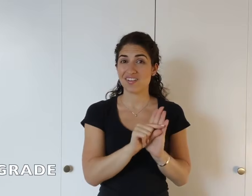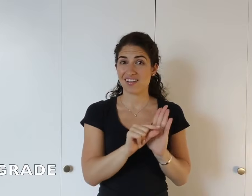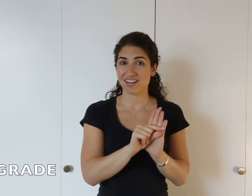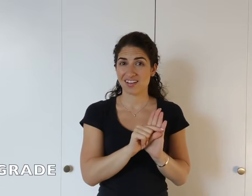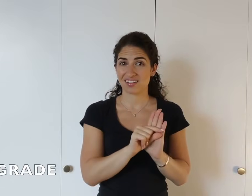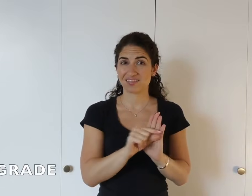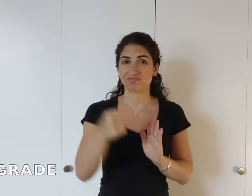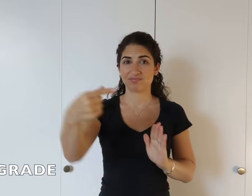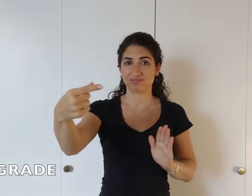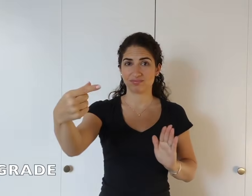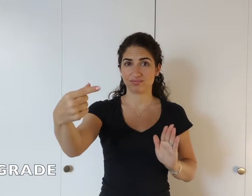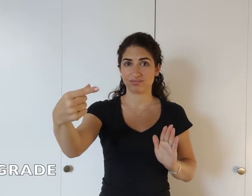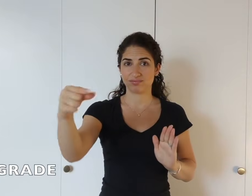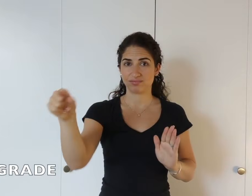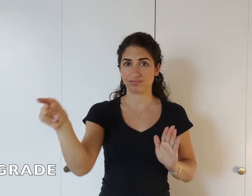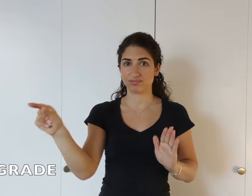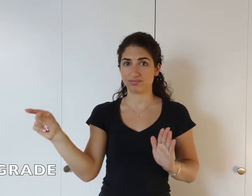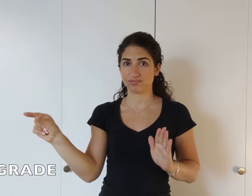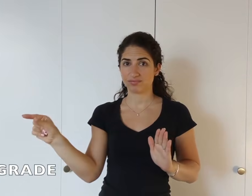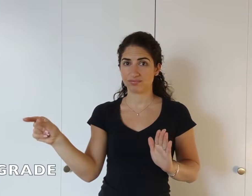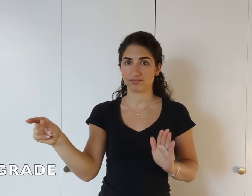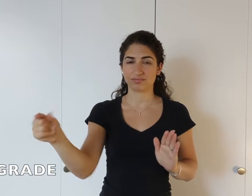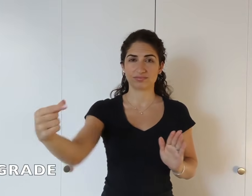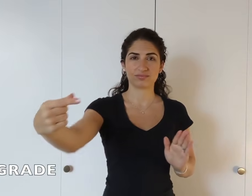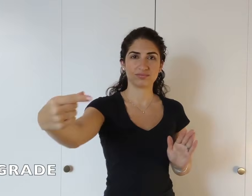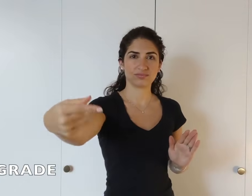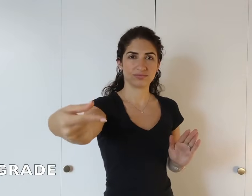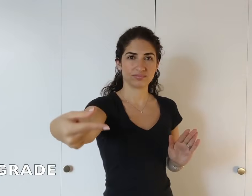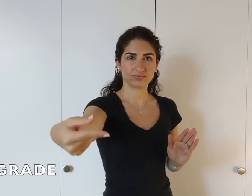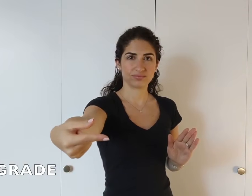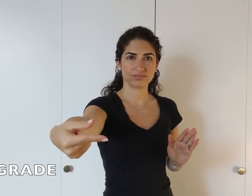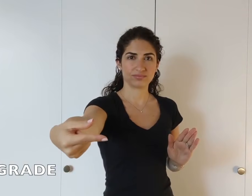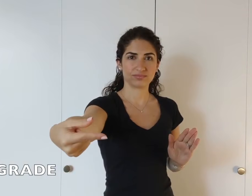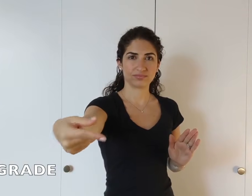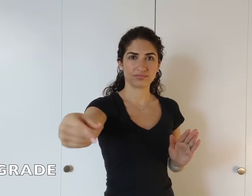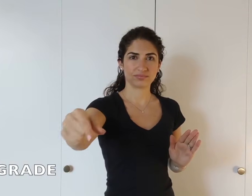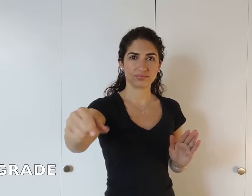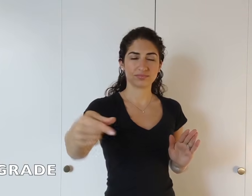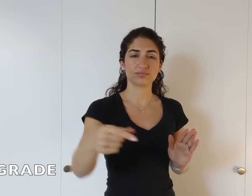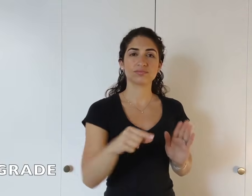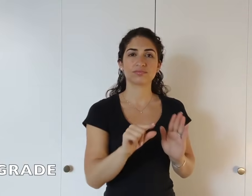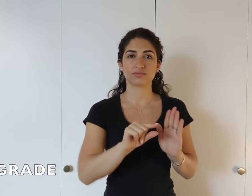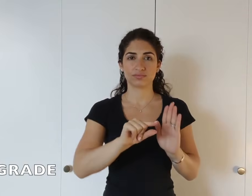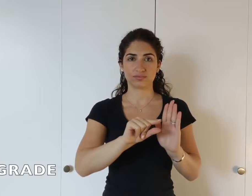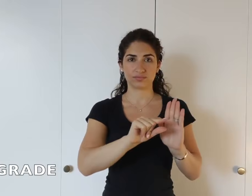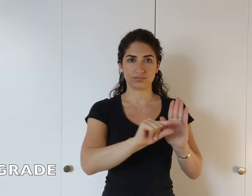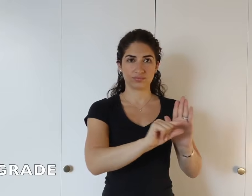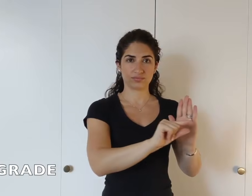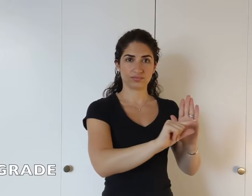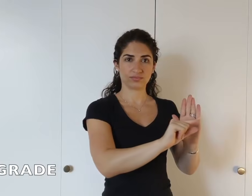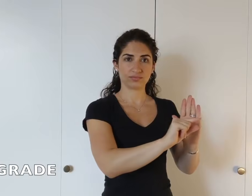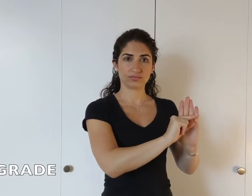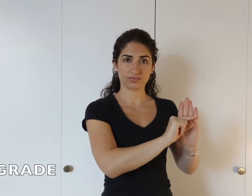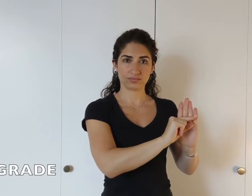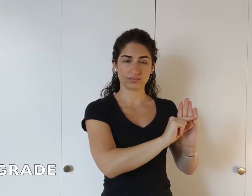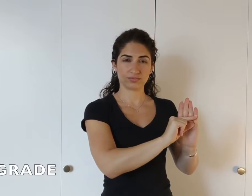This is the sign grade. It's a G hand shape. The thumb and index finger are out and go against the opposite